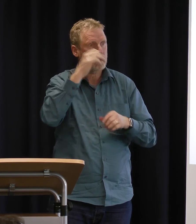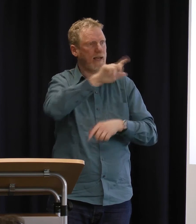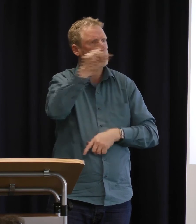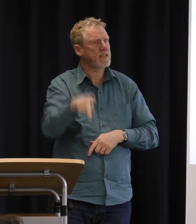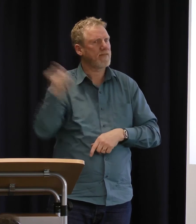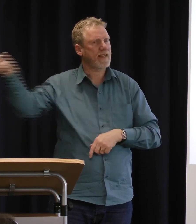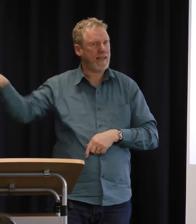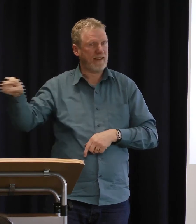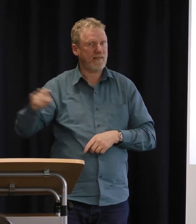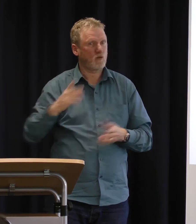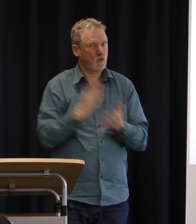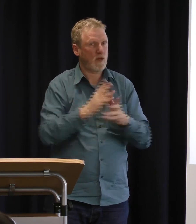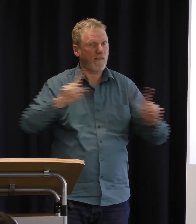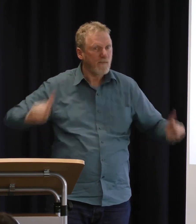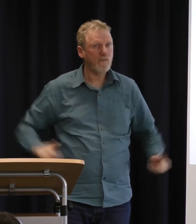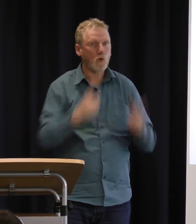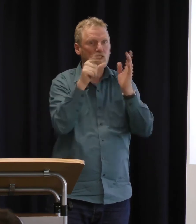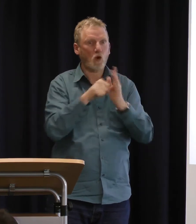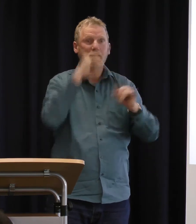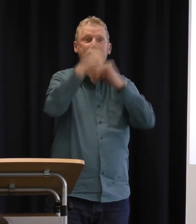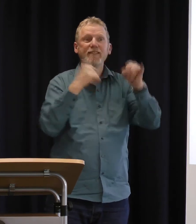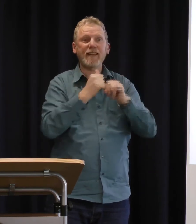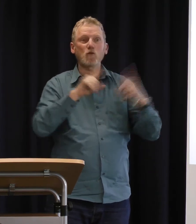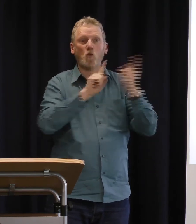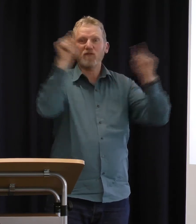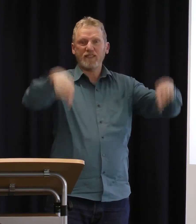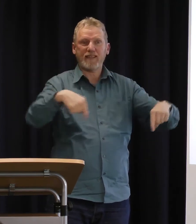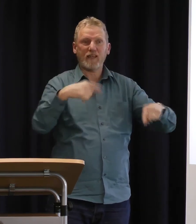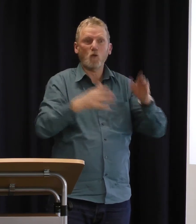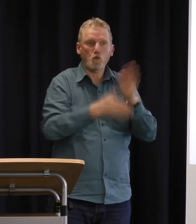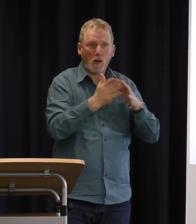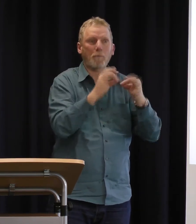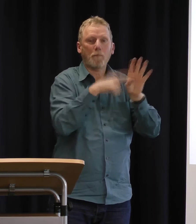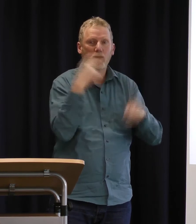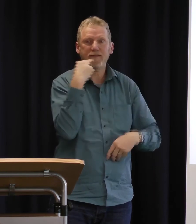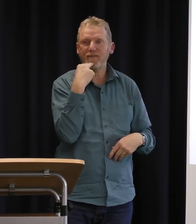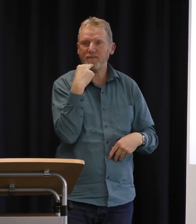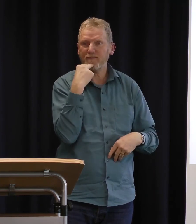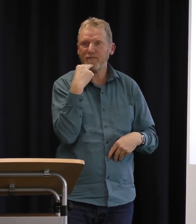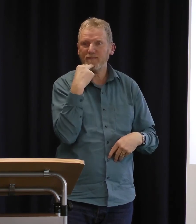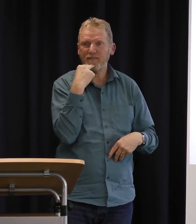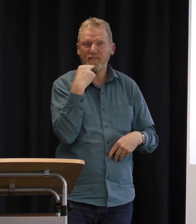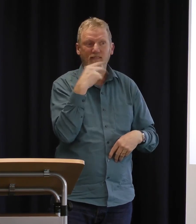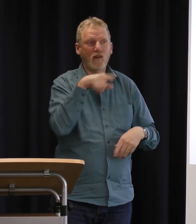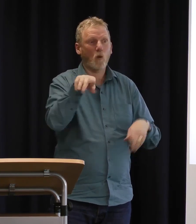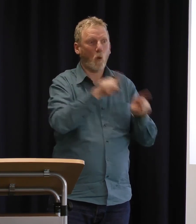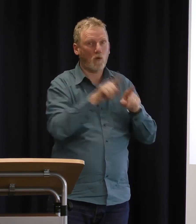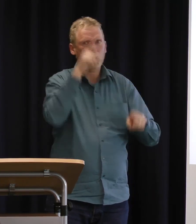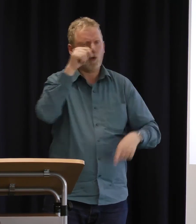1998 the Asia Pacific Soccer International Conference happened. This was the first international conference that